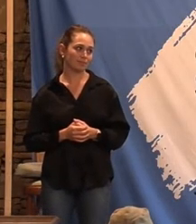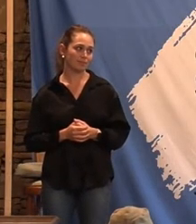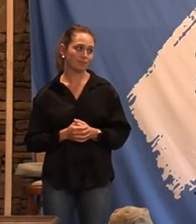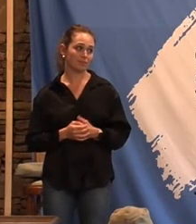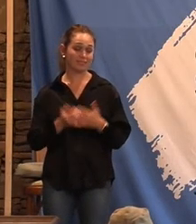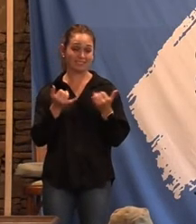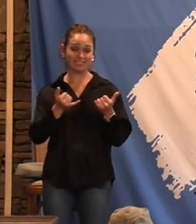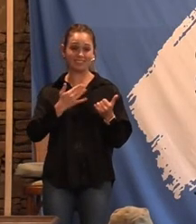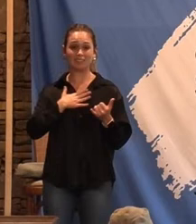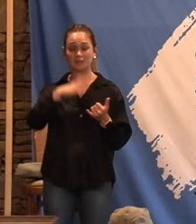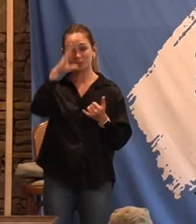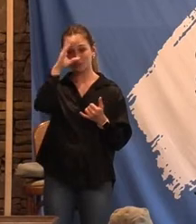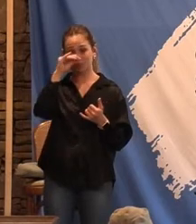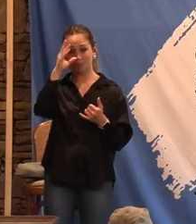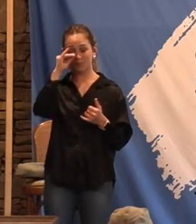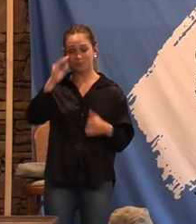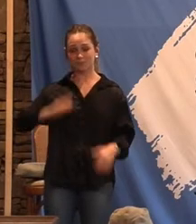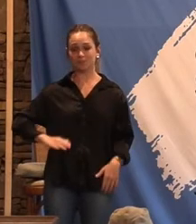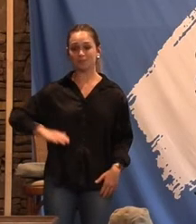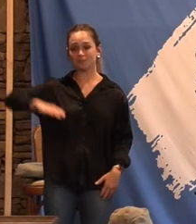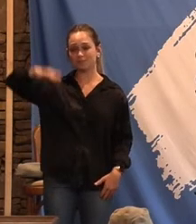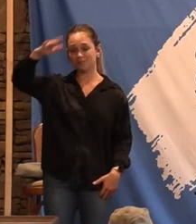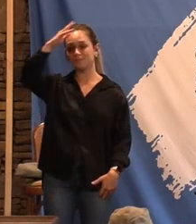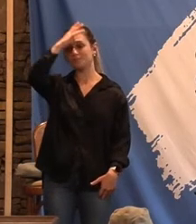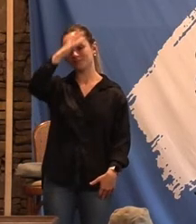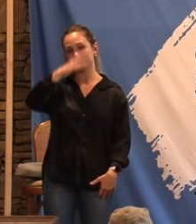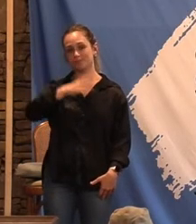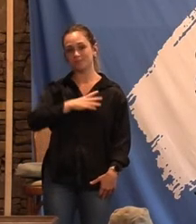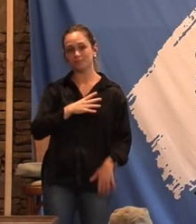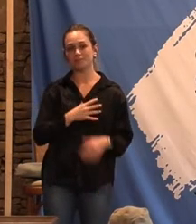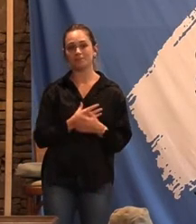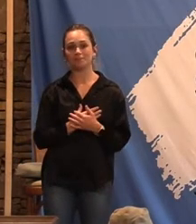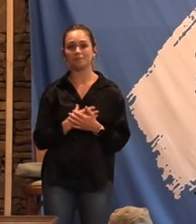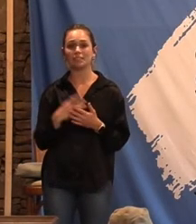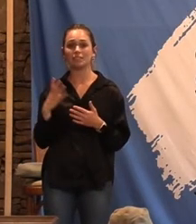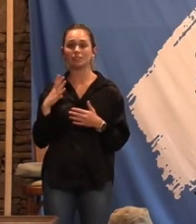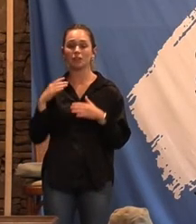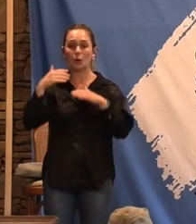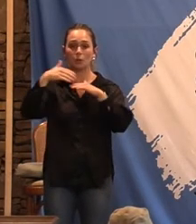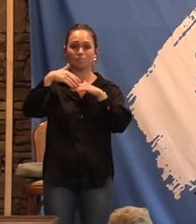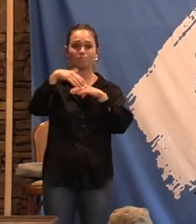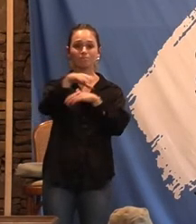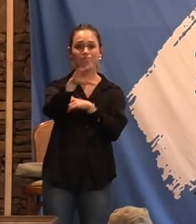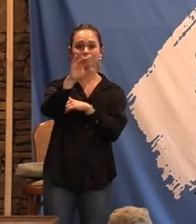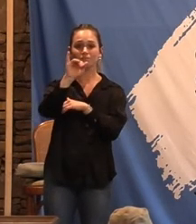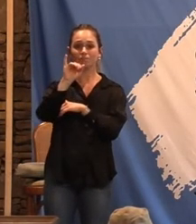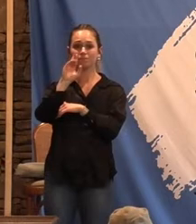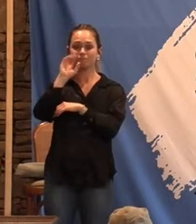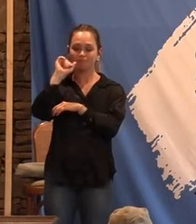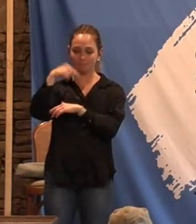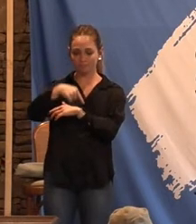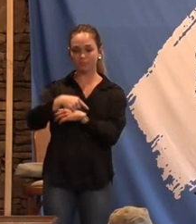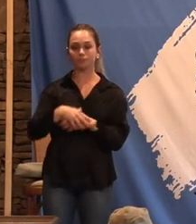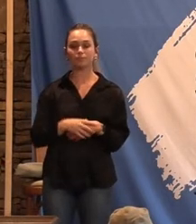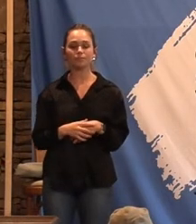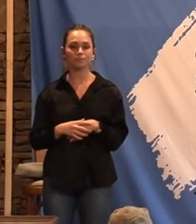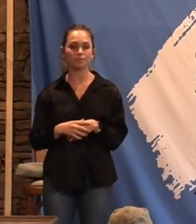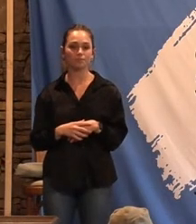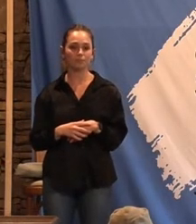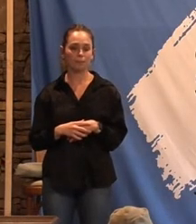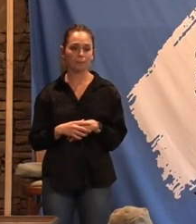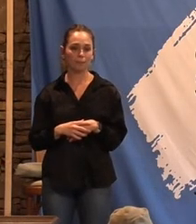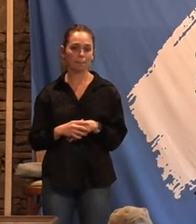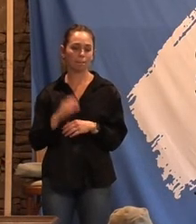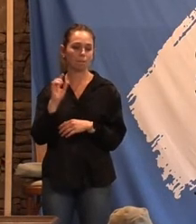Now my boy is a grown man, and he's shipped off to Iraq.